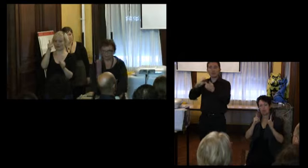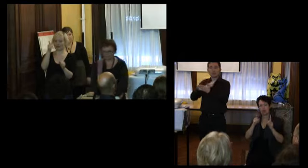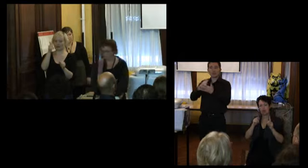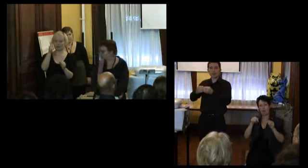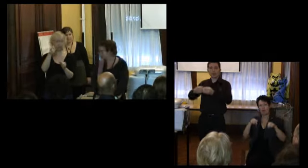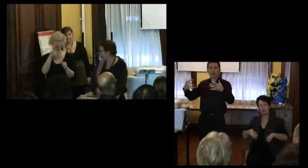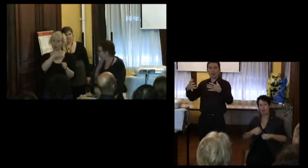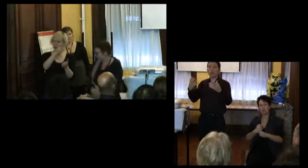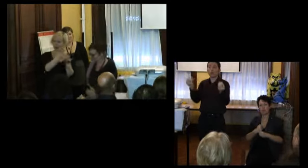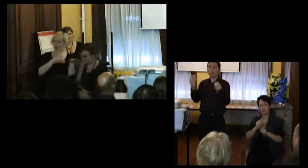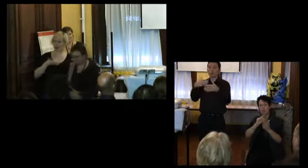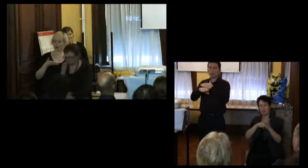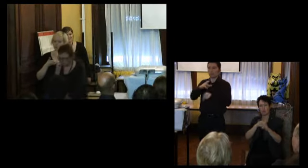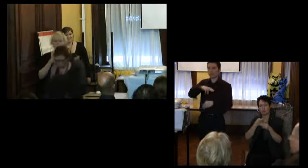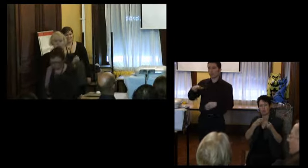Norway.